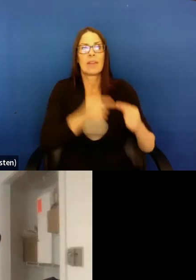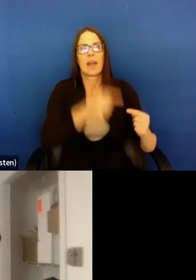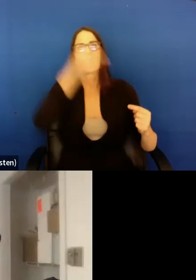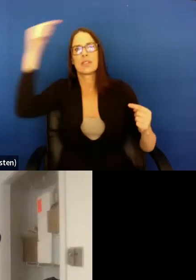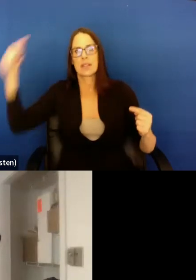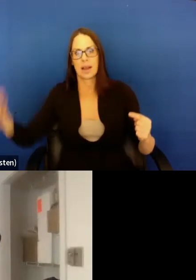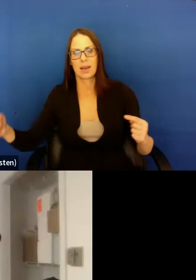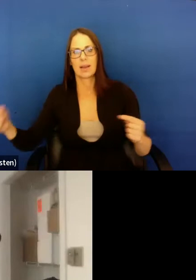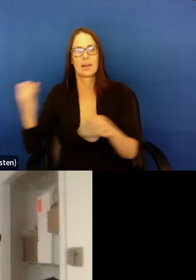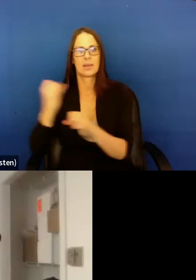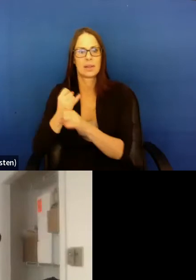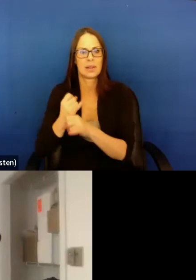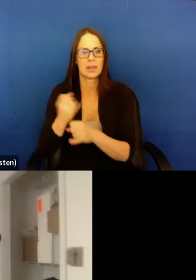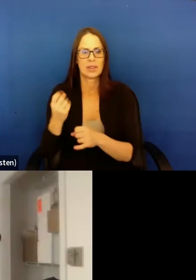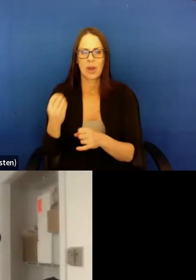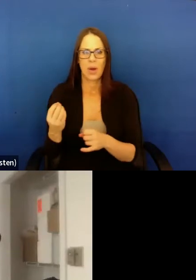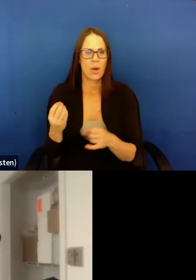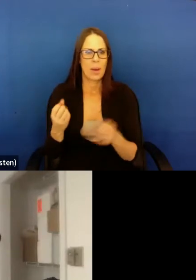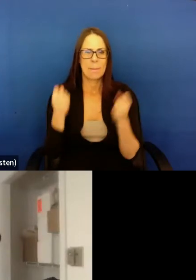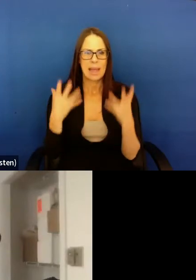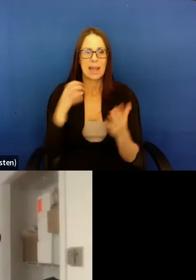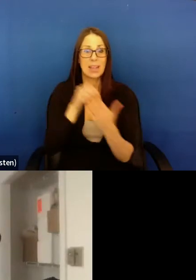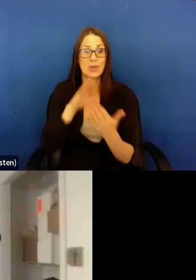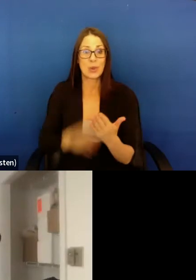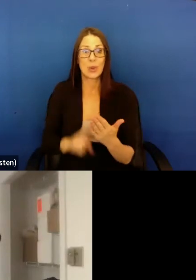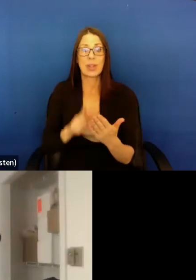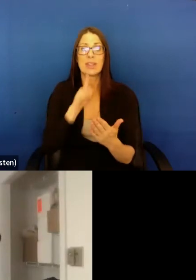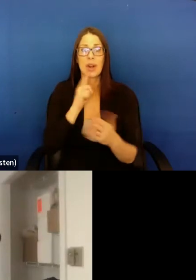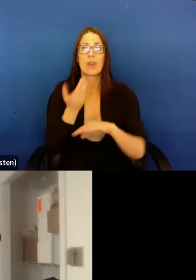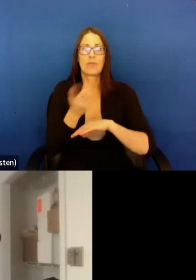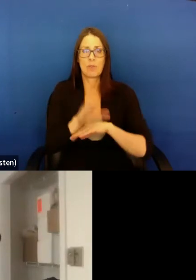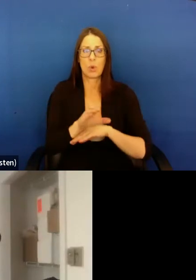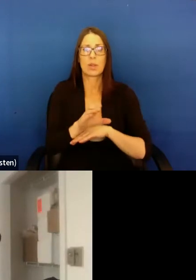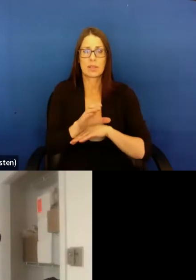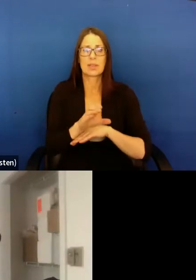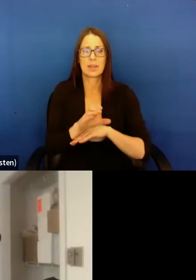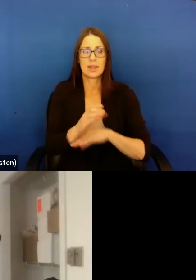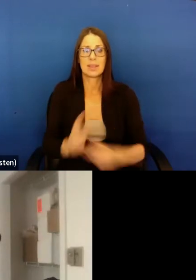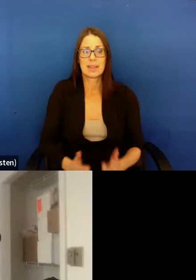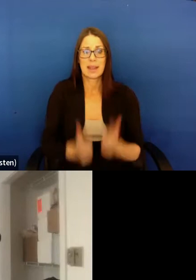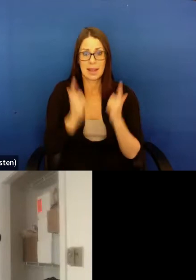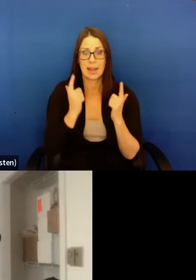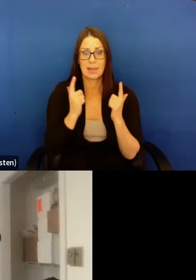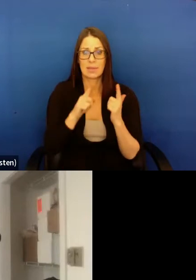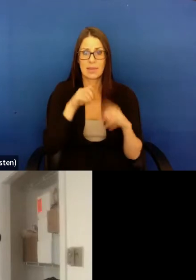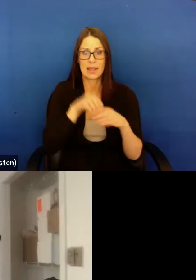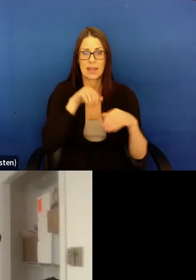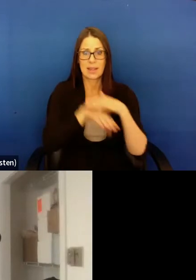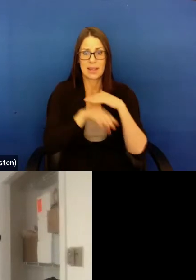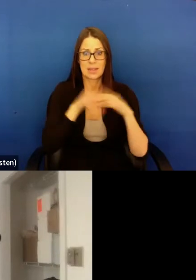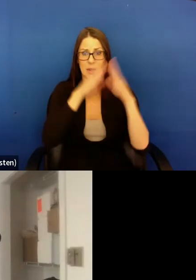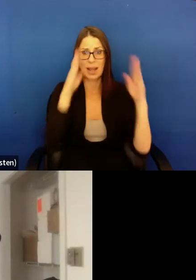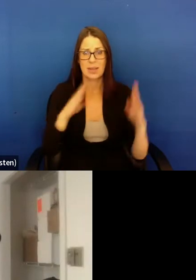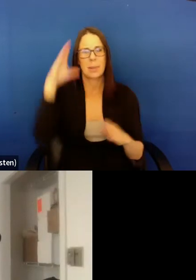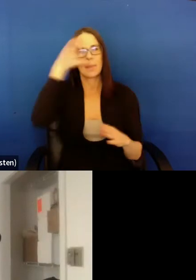Huntington. So a lot of students who are forced to live in accessible housing often kind of miss out on some of